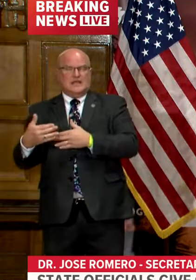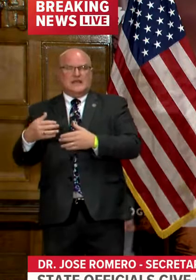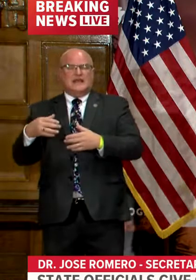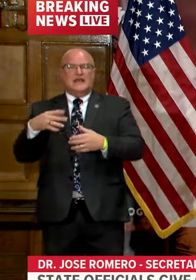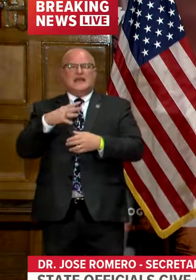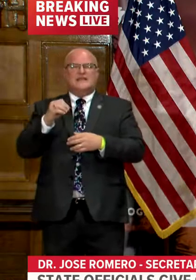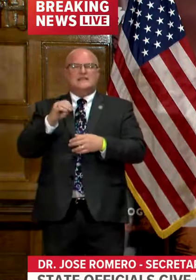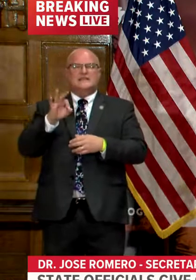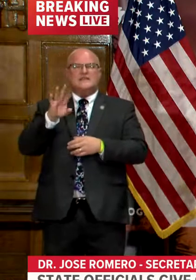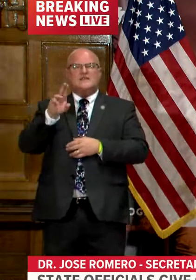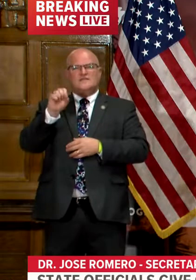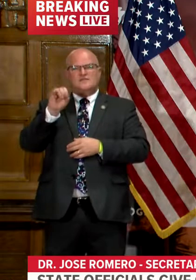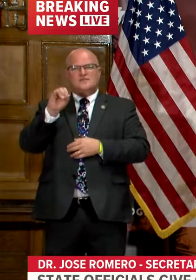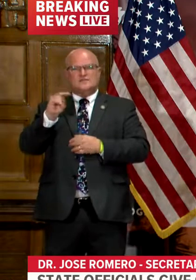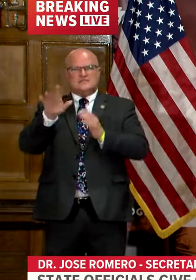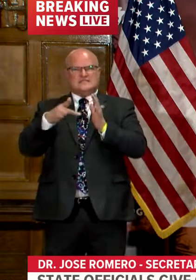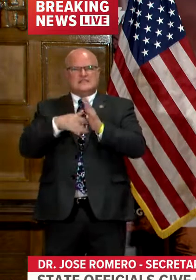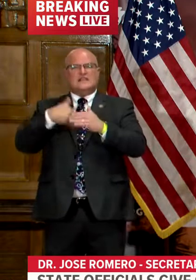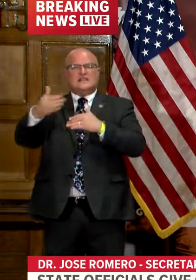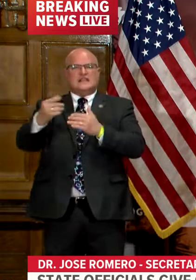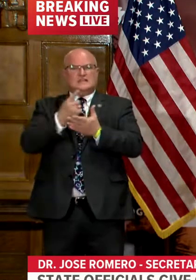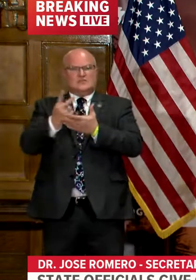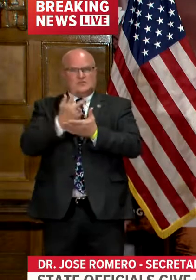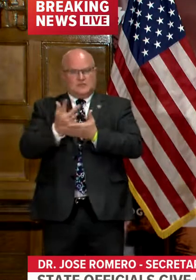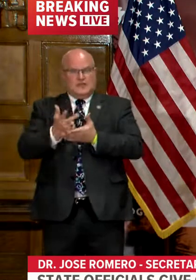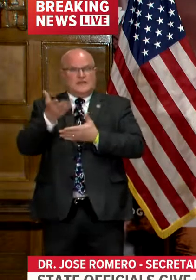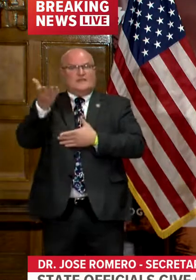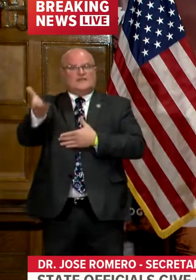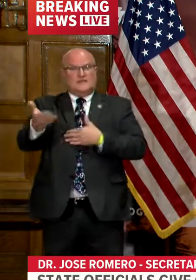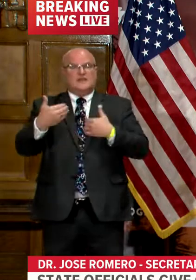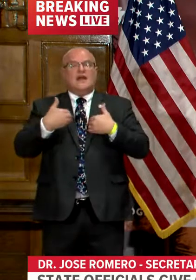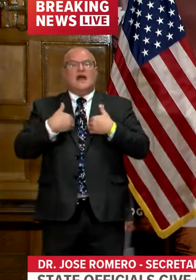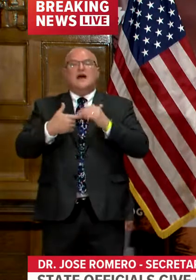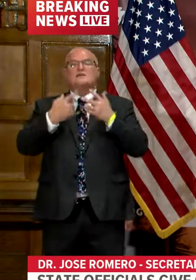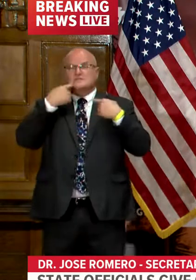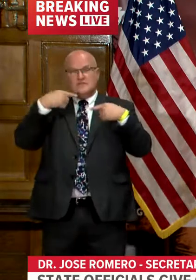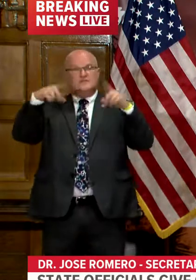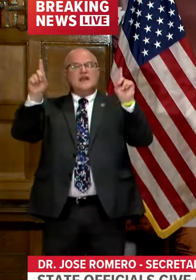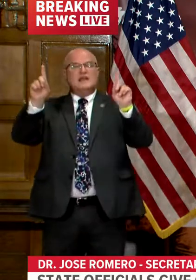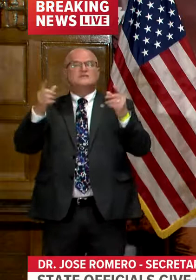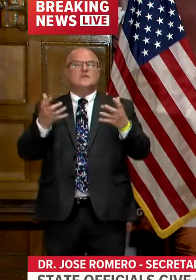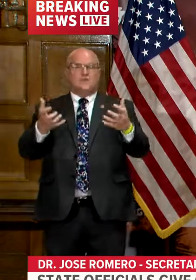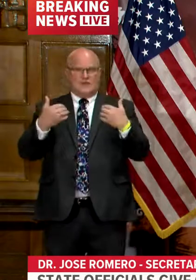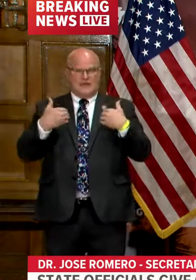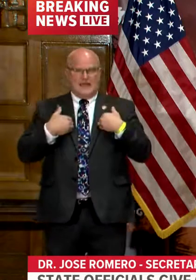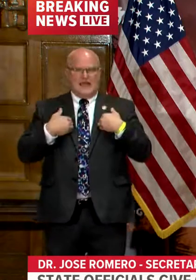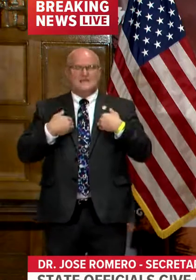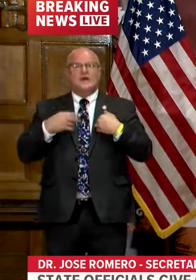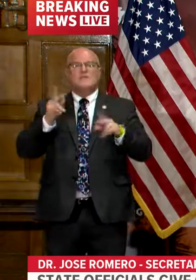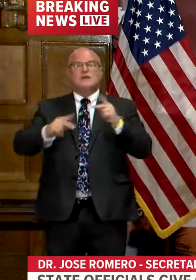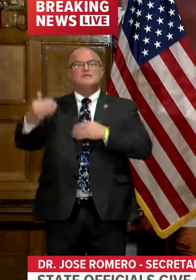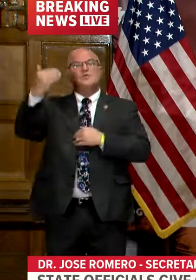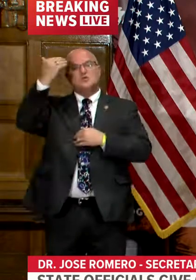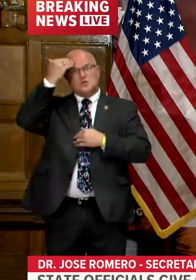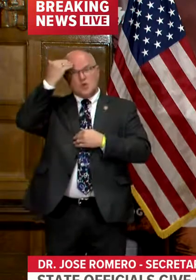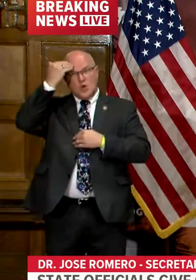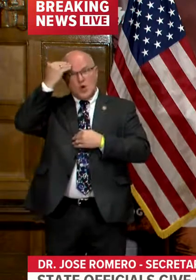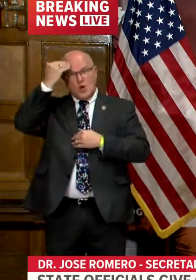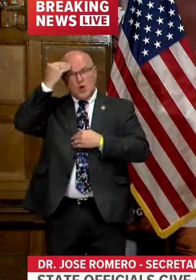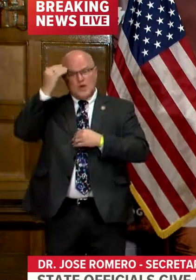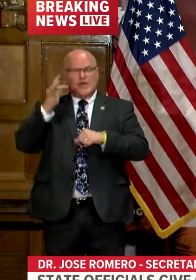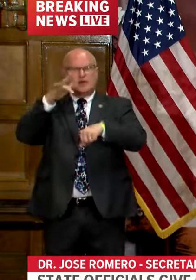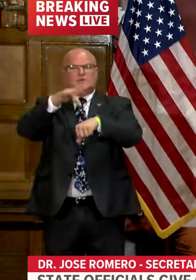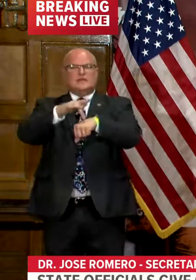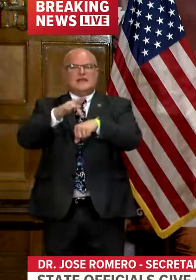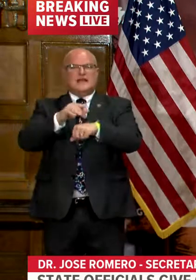infusion center over the next few weeks. But these are there, they have been shown to be effective, and we want to have the public know about it, and we'll be reaching out